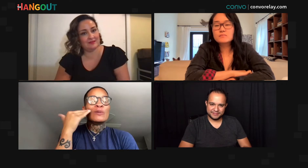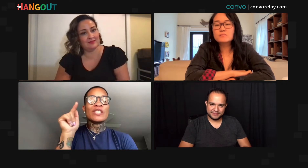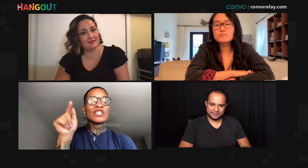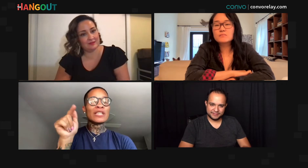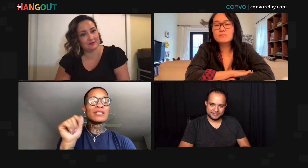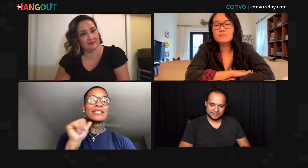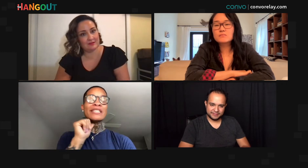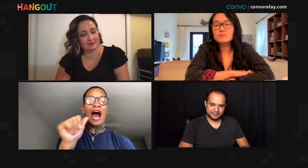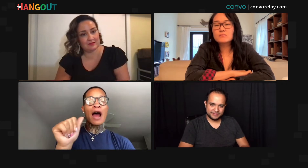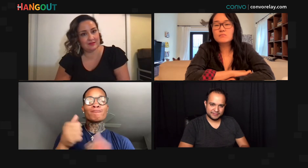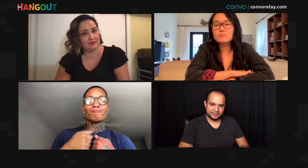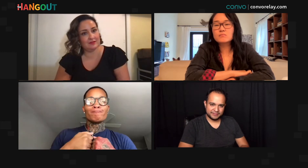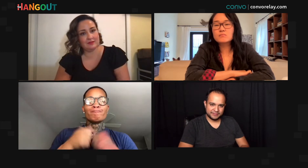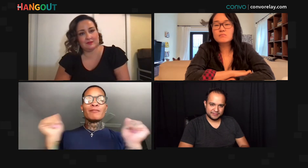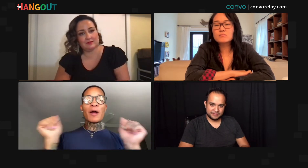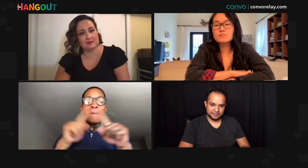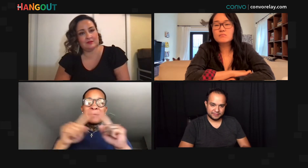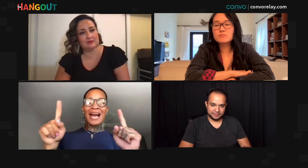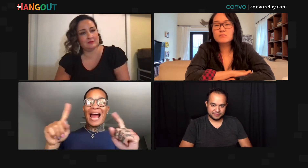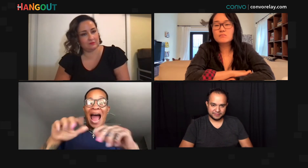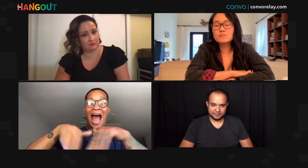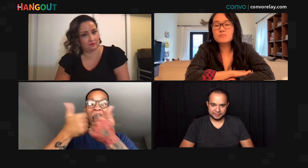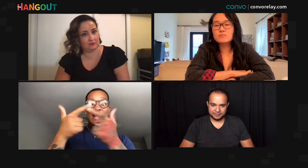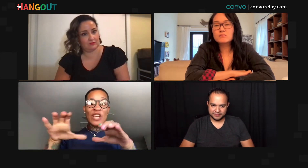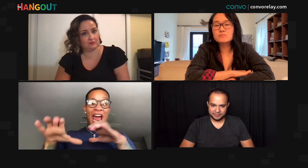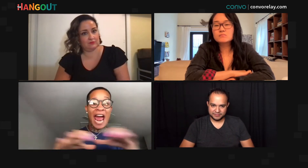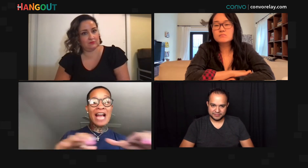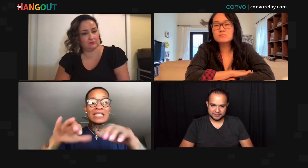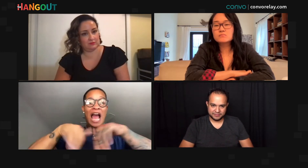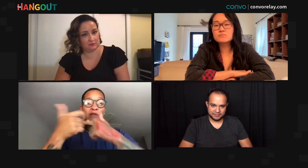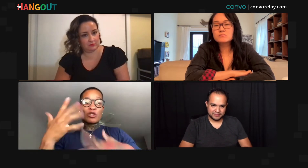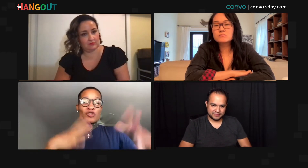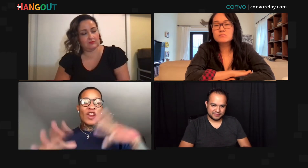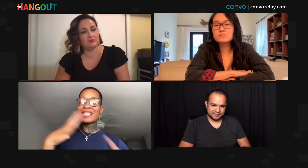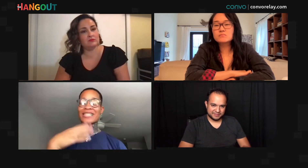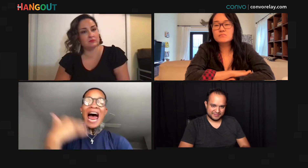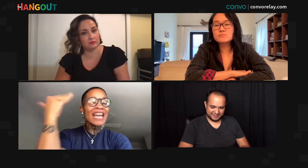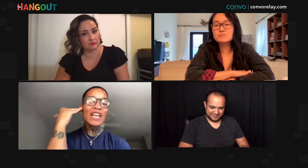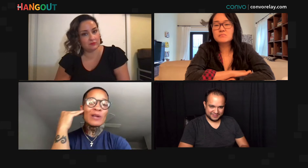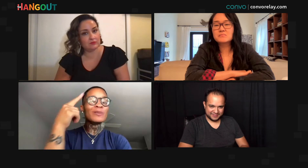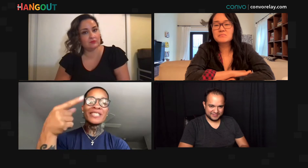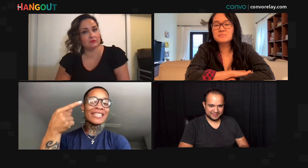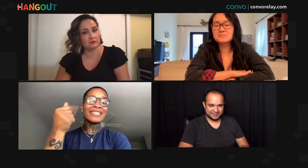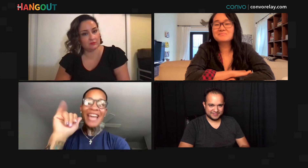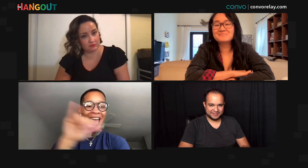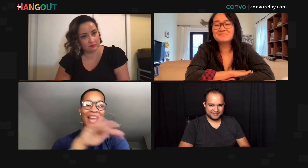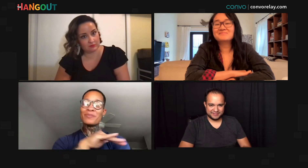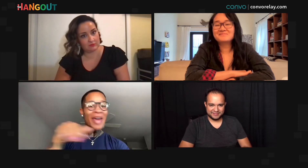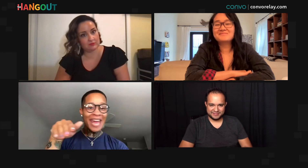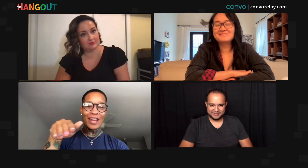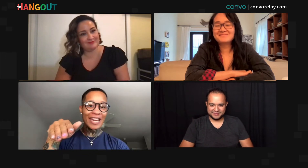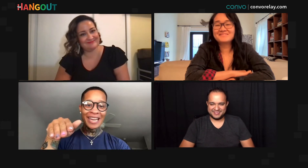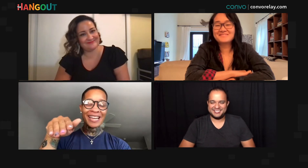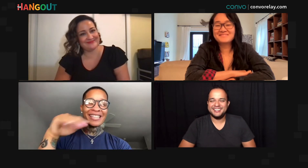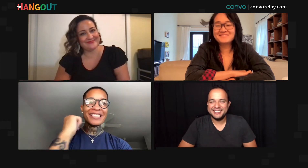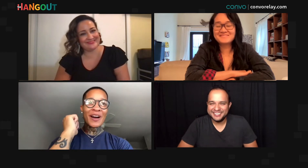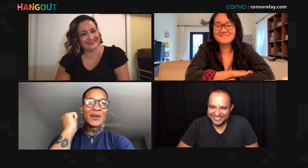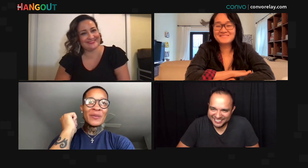she's everything. I knew she wasn't out of the closet, but how she acted, how she dressed, I knew. I knew she was gay.